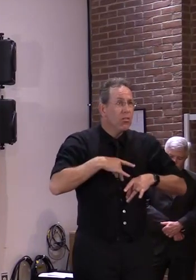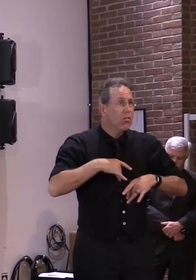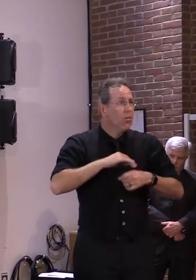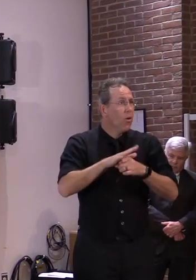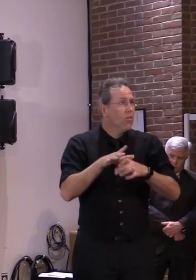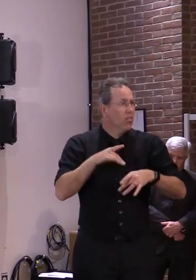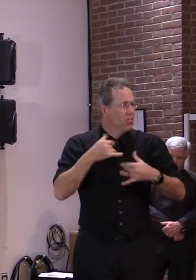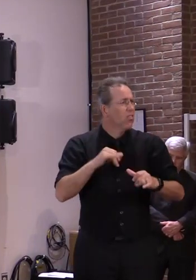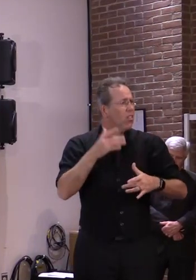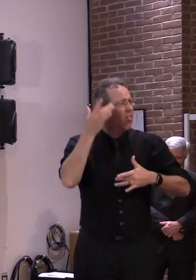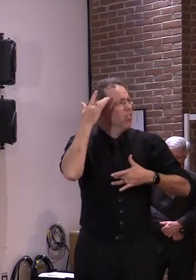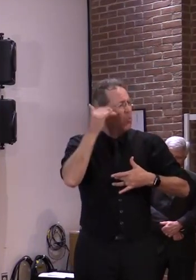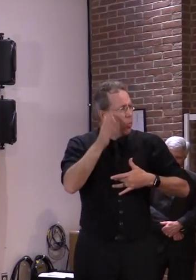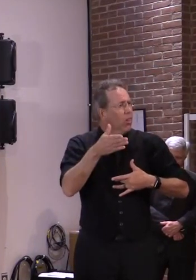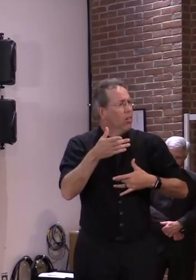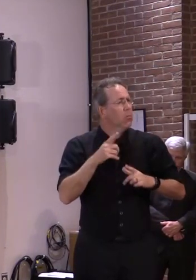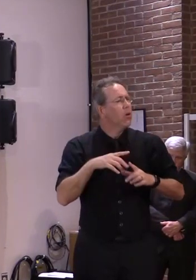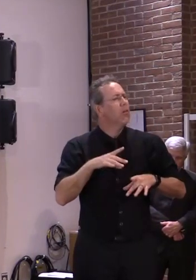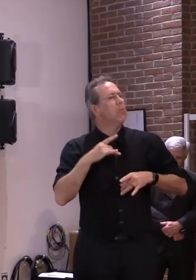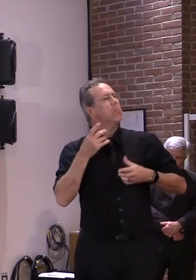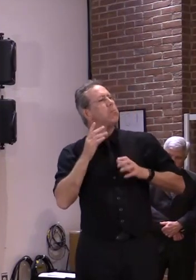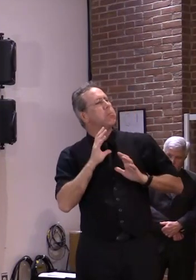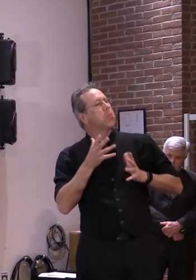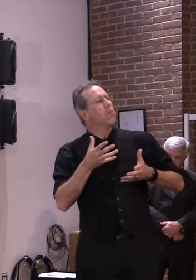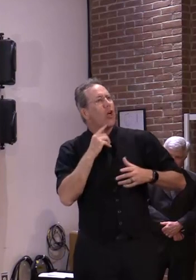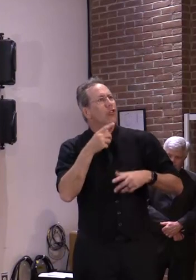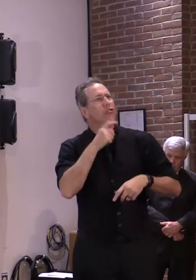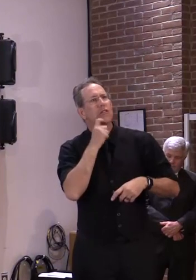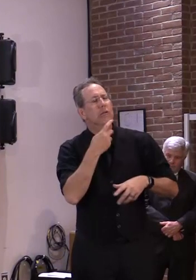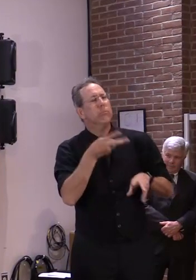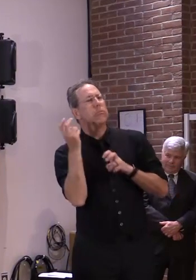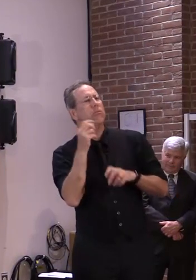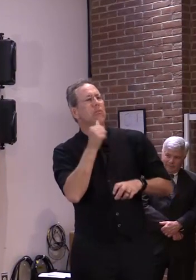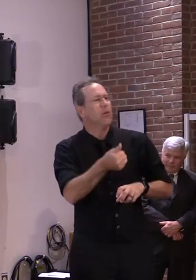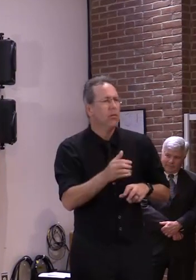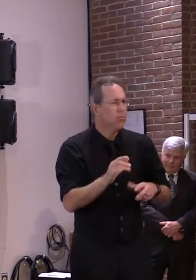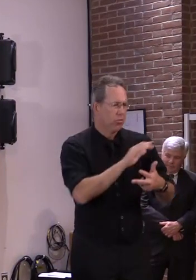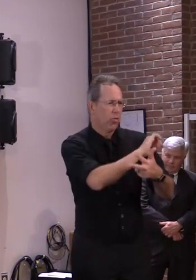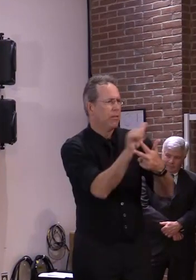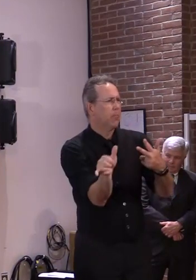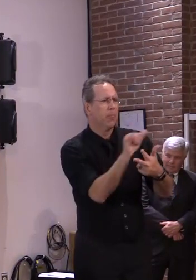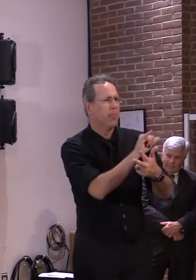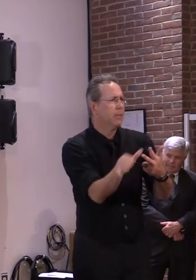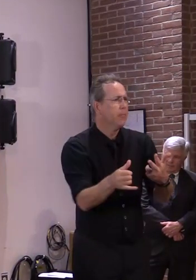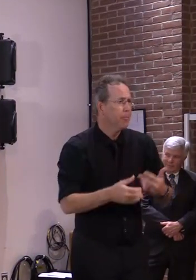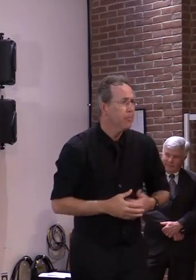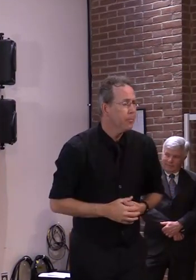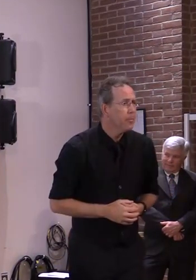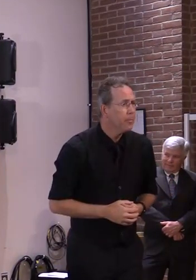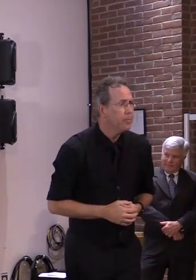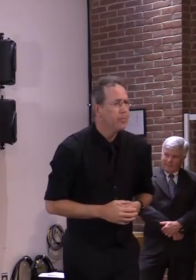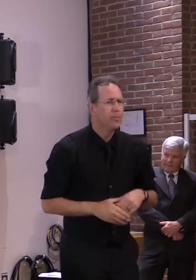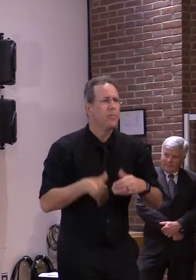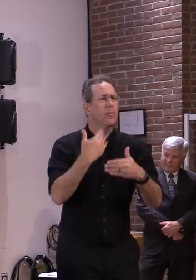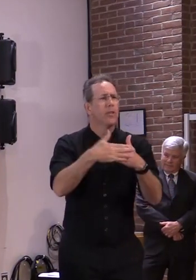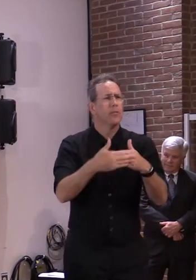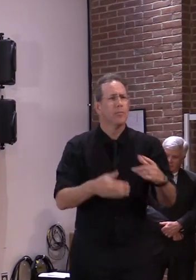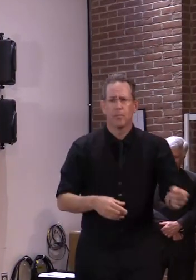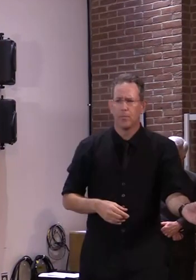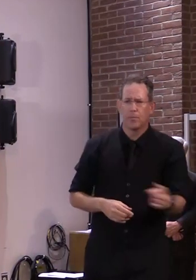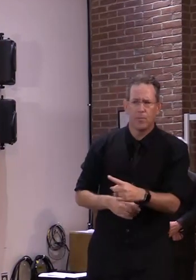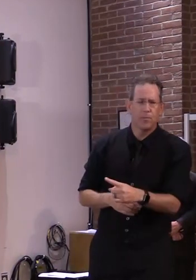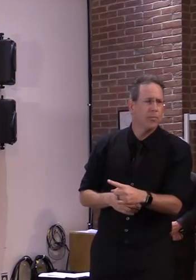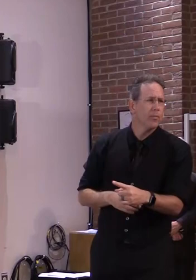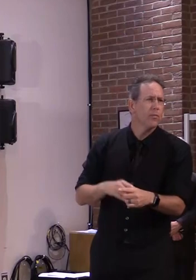Thank you, Dr. Levine, for that awesomely scientific answer. Now, a process question along those same lines. What would the